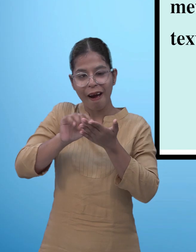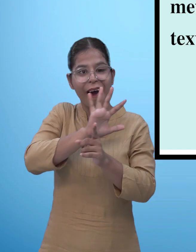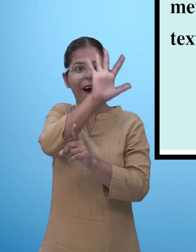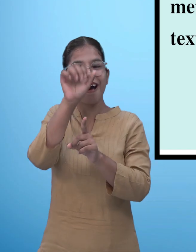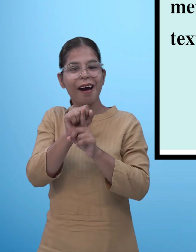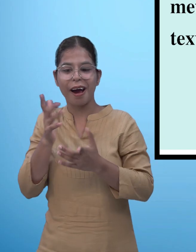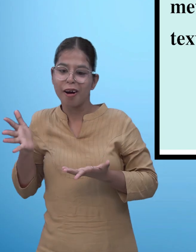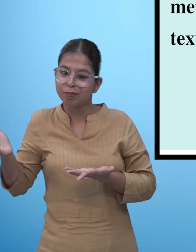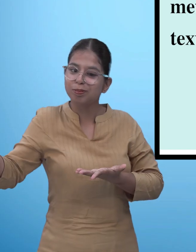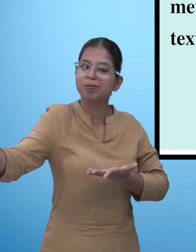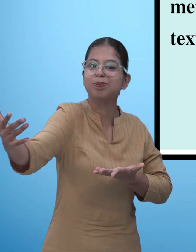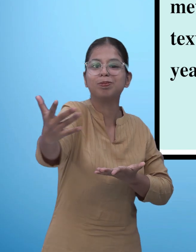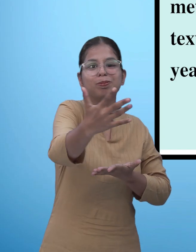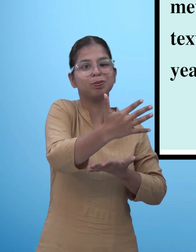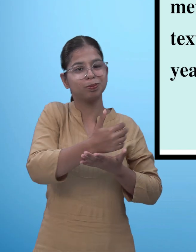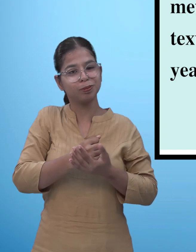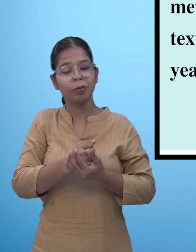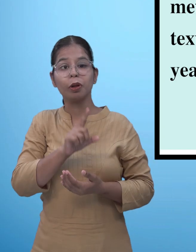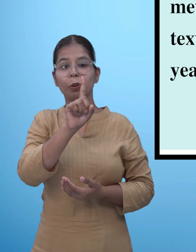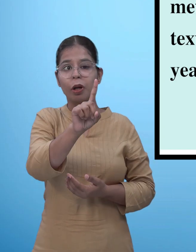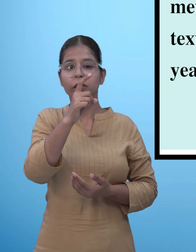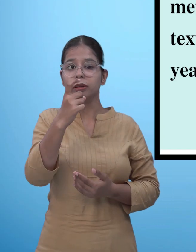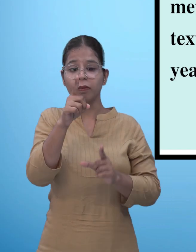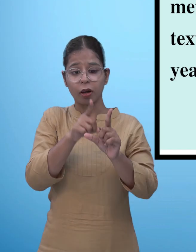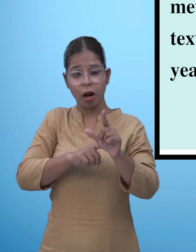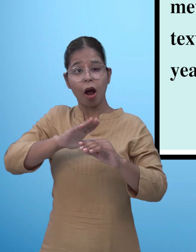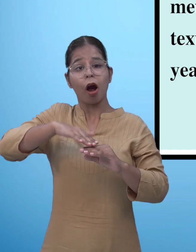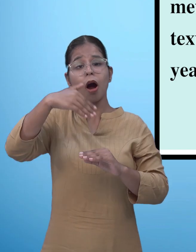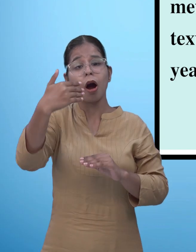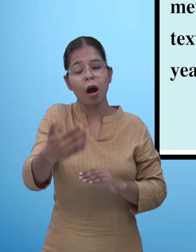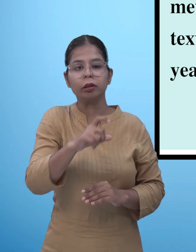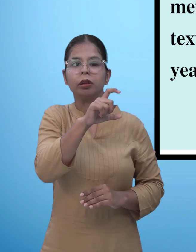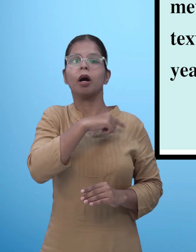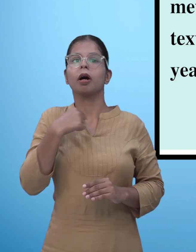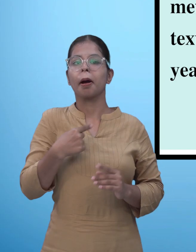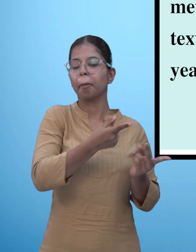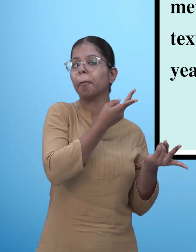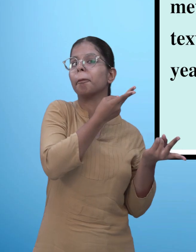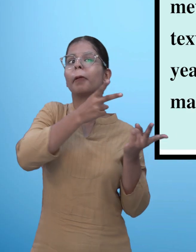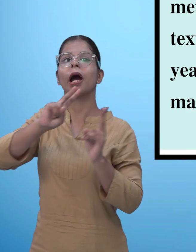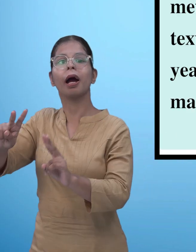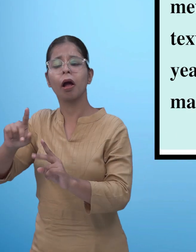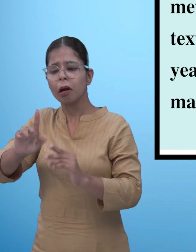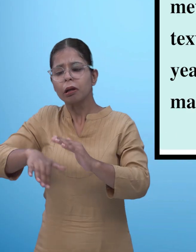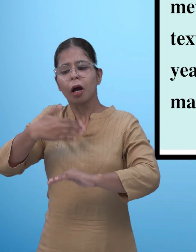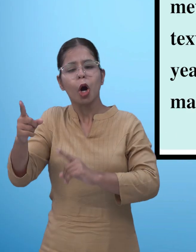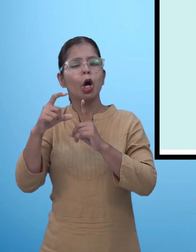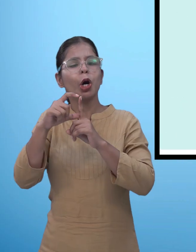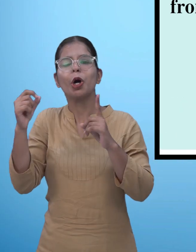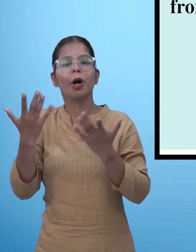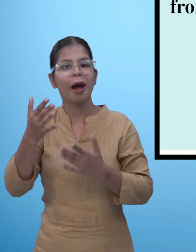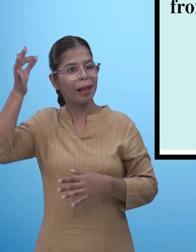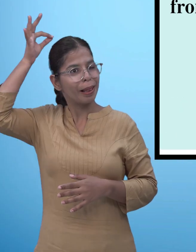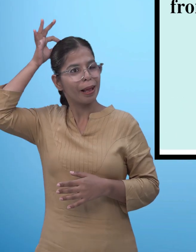and returned to China after 17 years. There, he translated the manuscripts he took back with